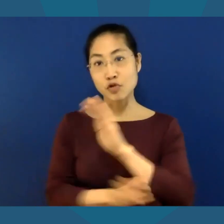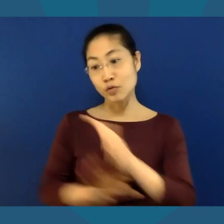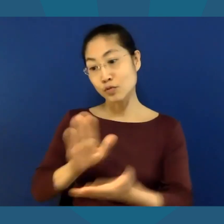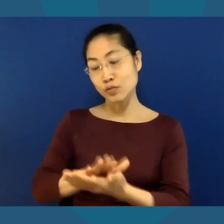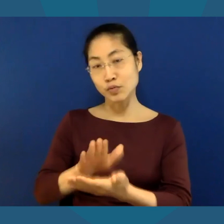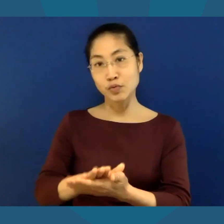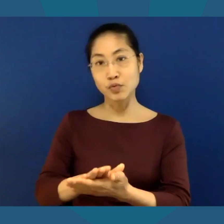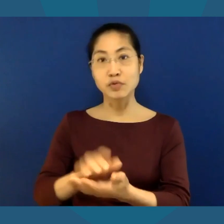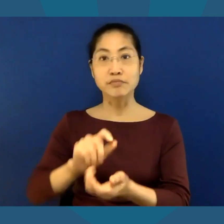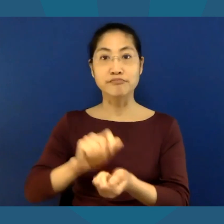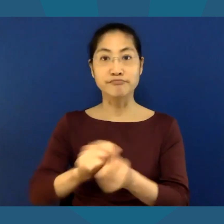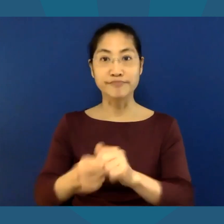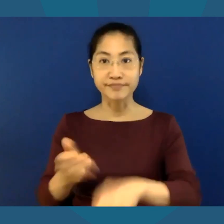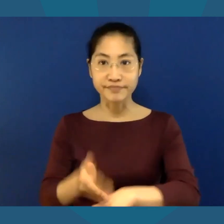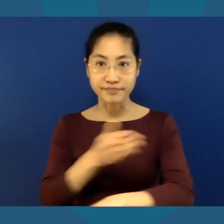reform,